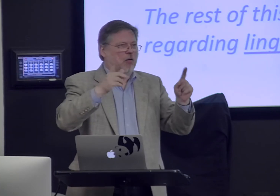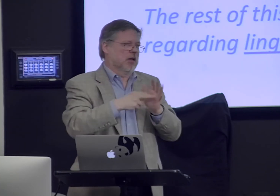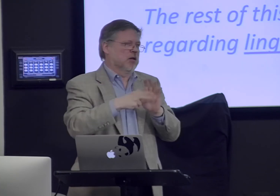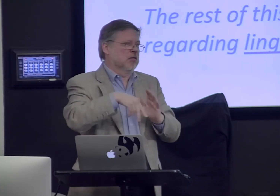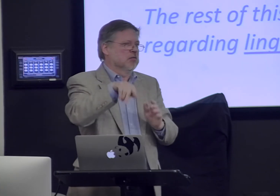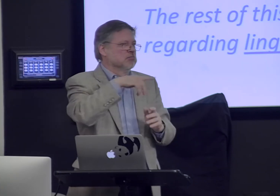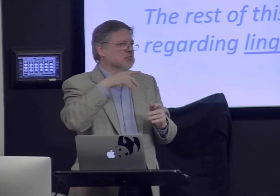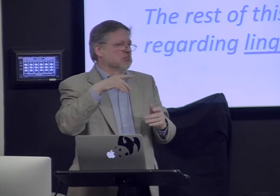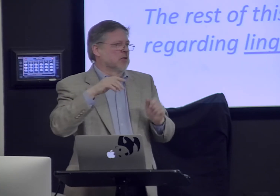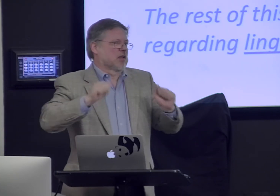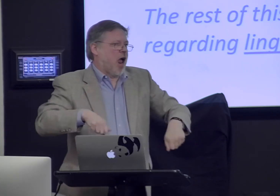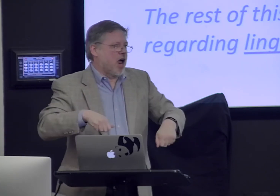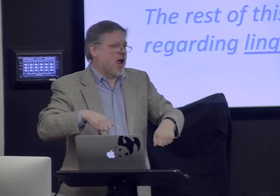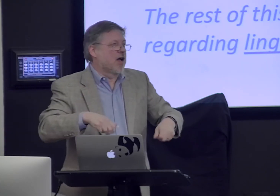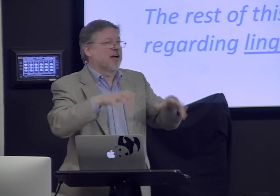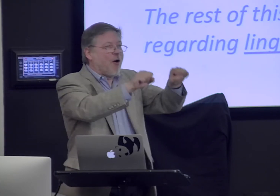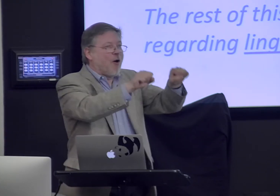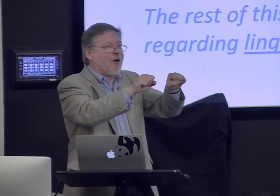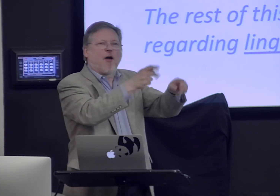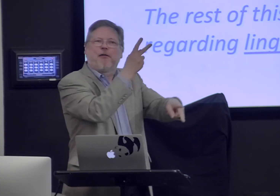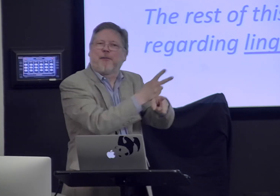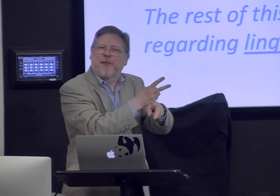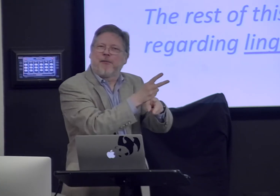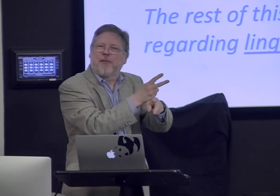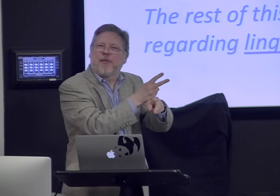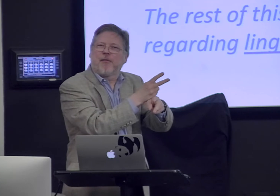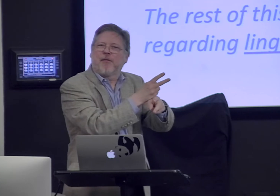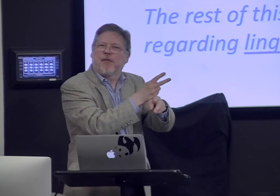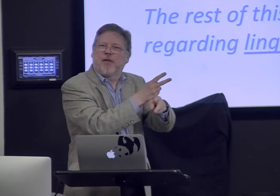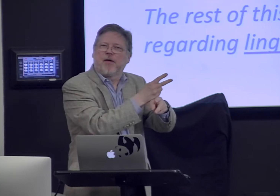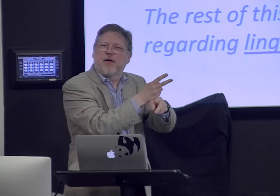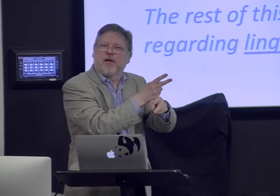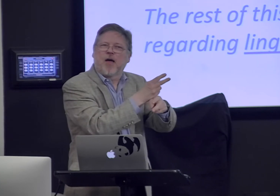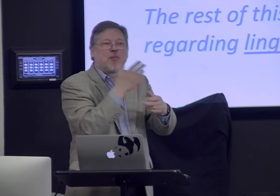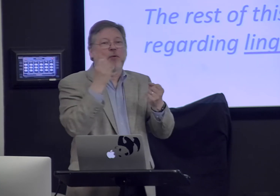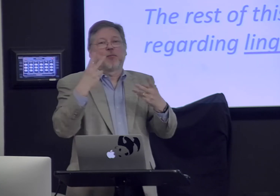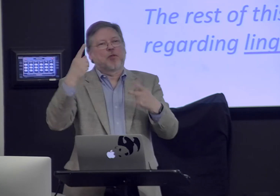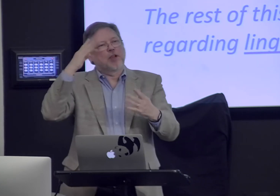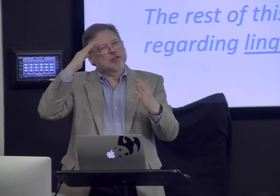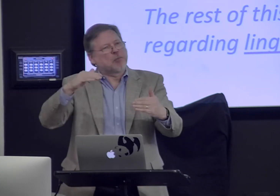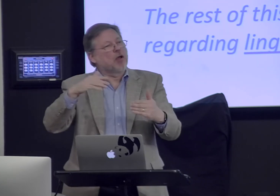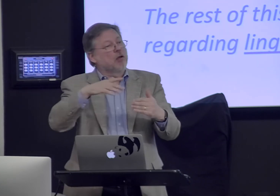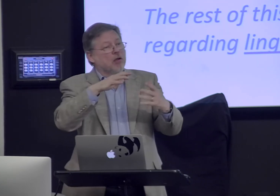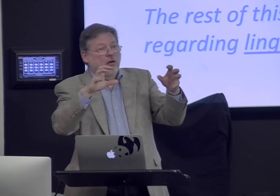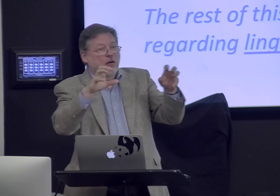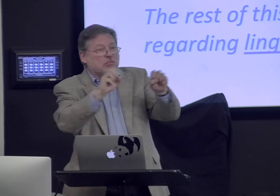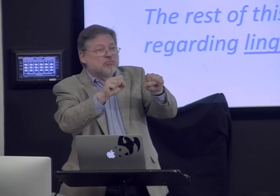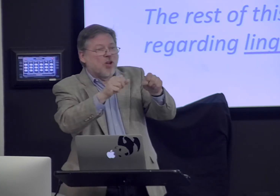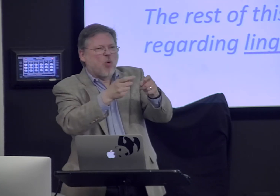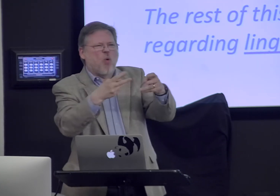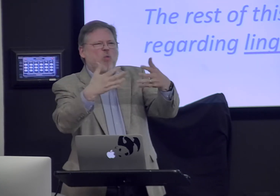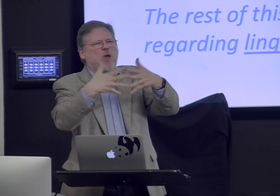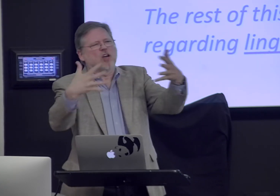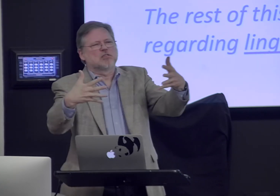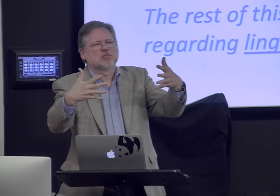patterns. So this indicates that we have the capacity to understand patterns, and that's what is passed